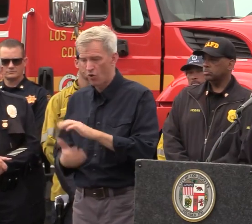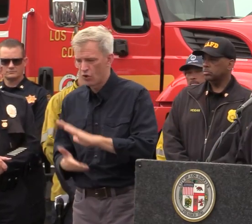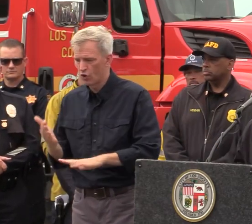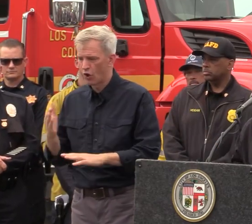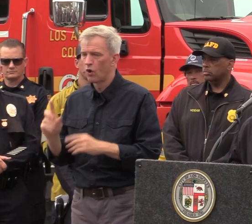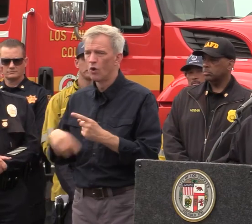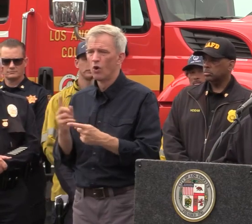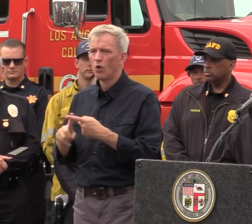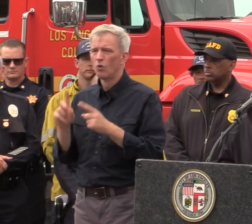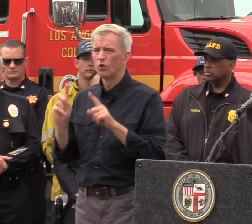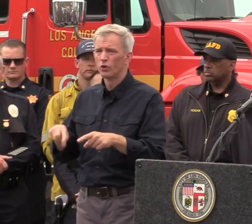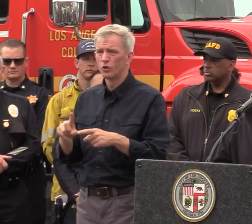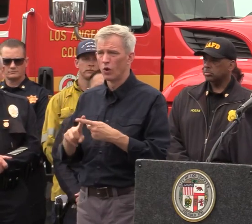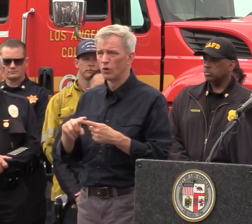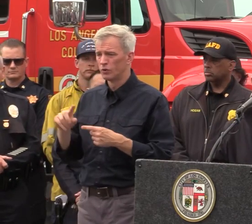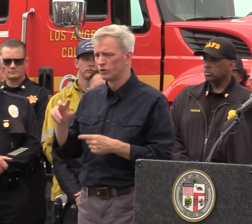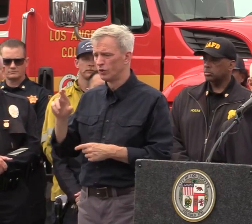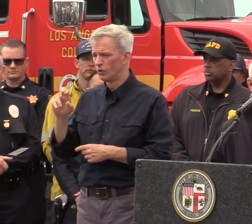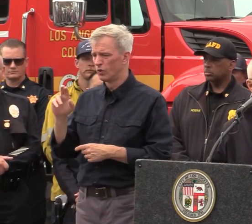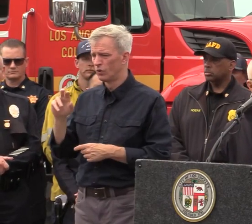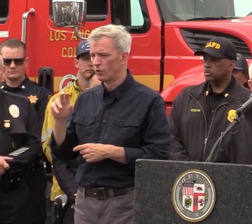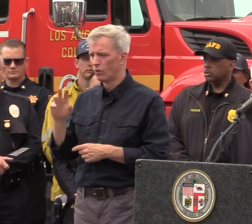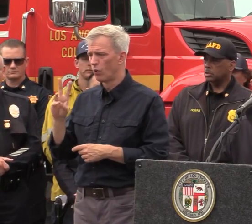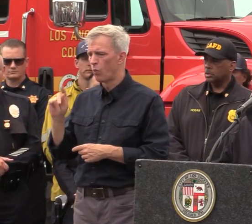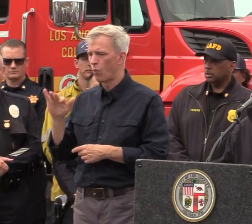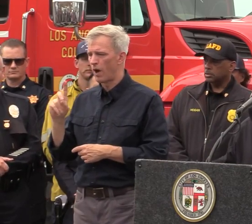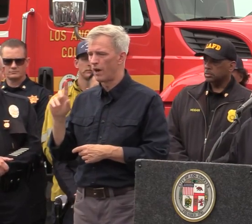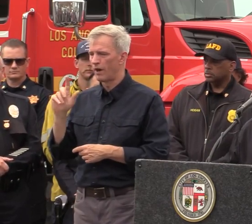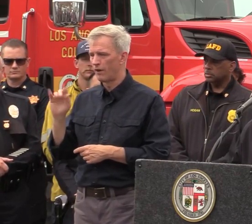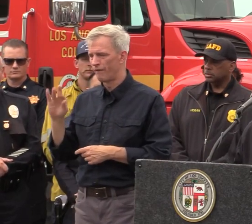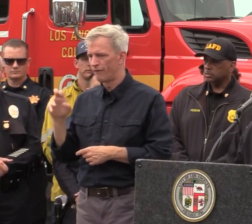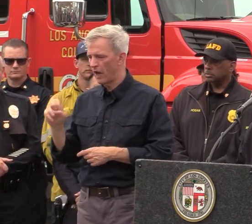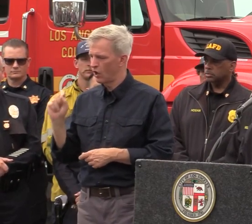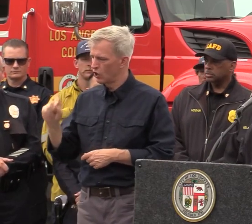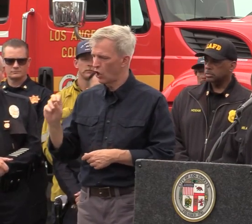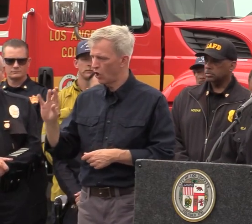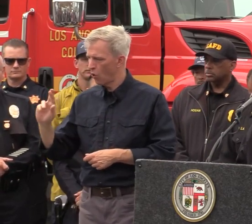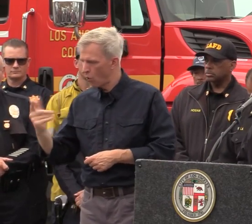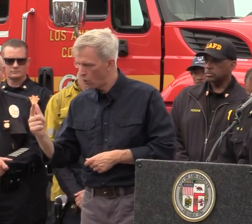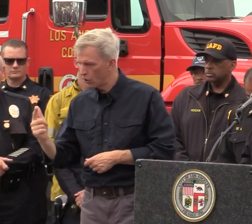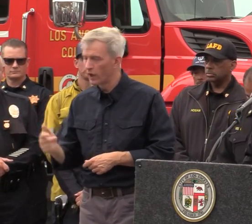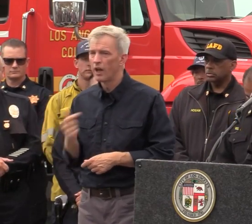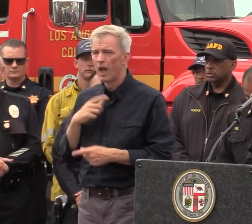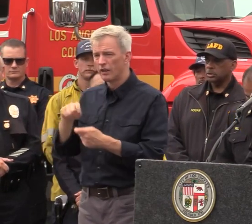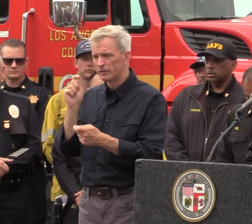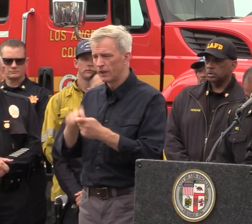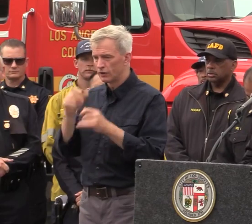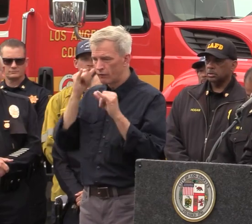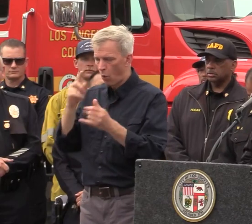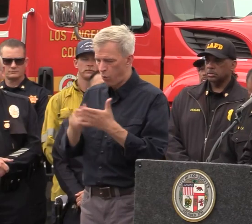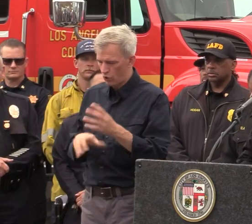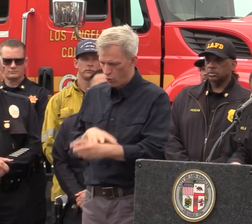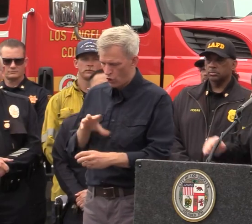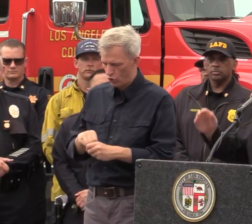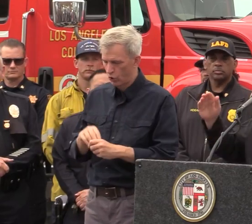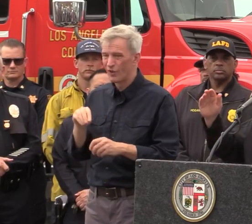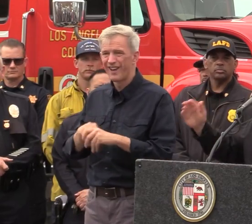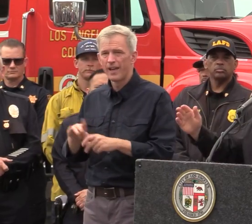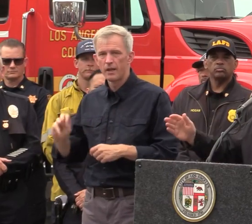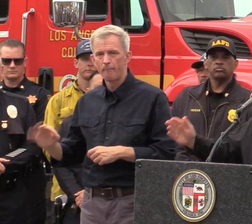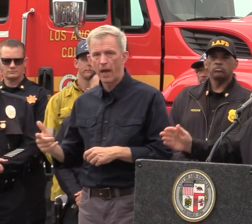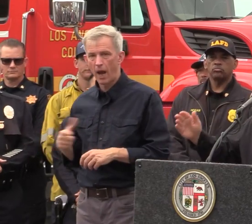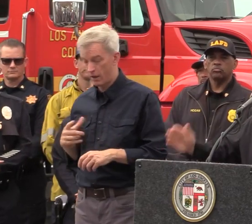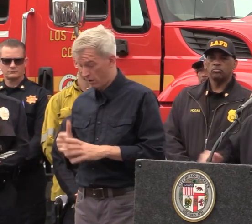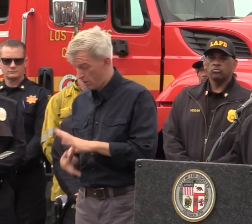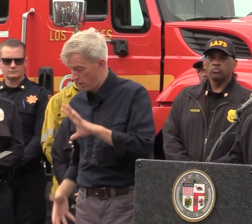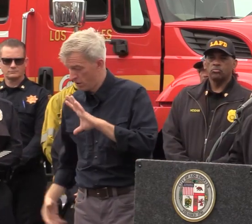readyforwildfire.org, which is maintained by Cal Fire. It has specific directions on what to include in a go bag. When